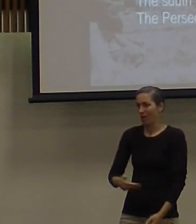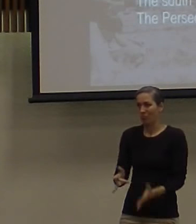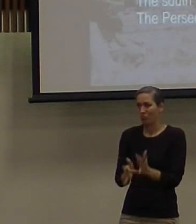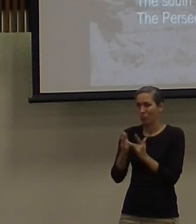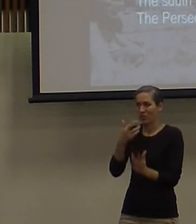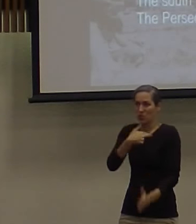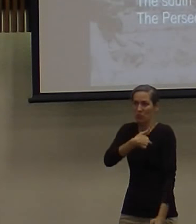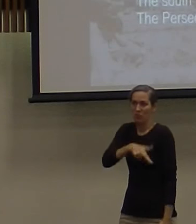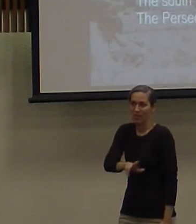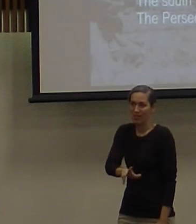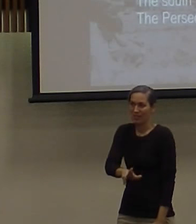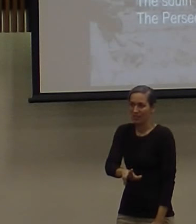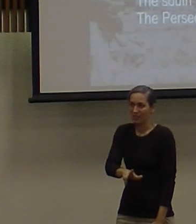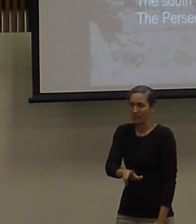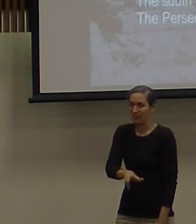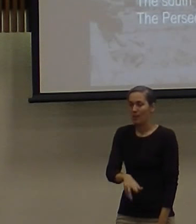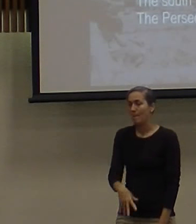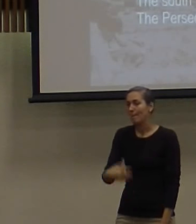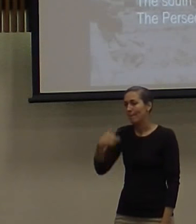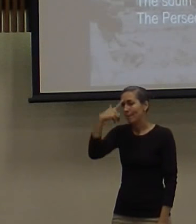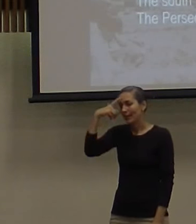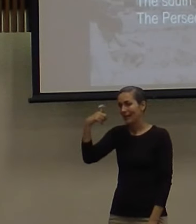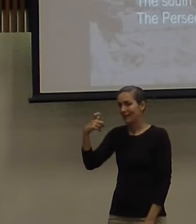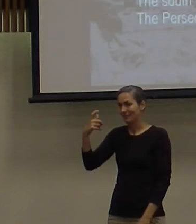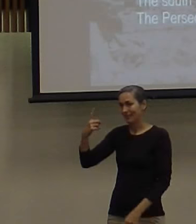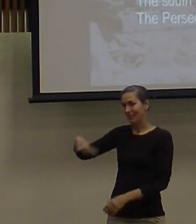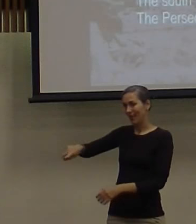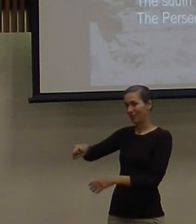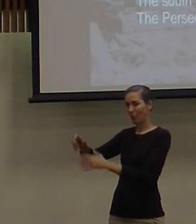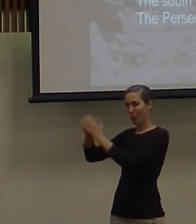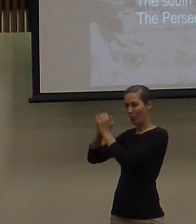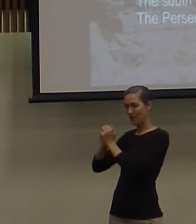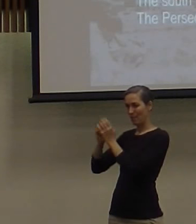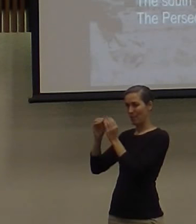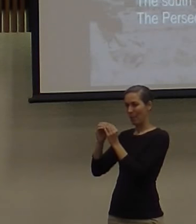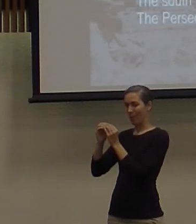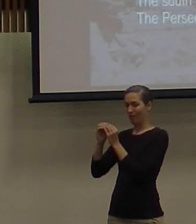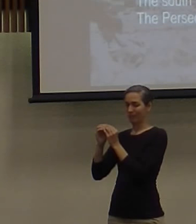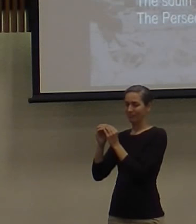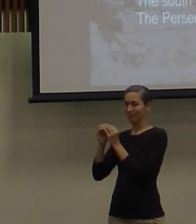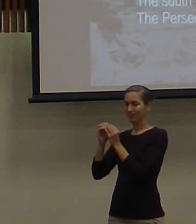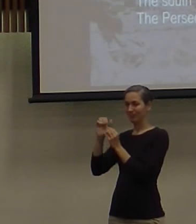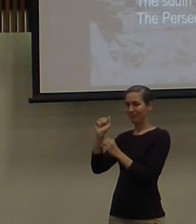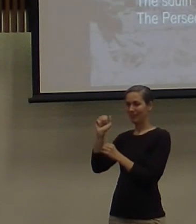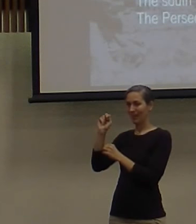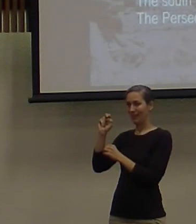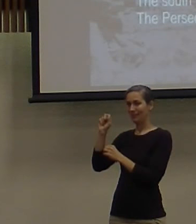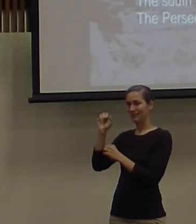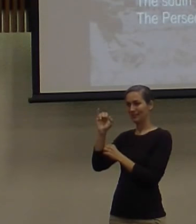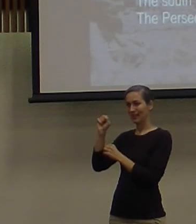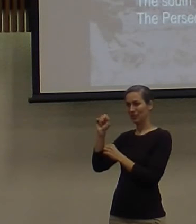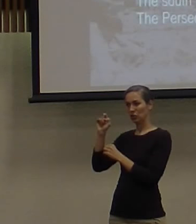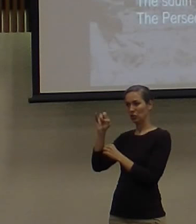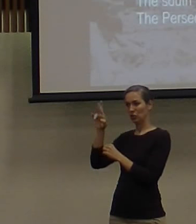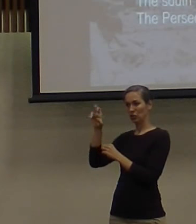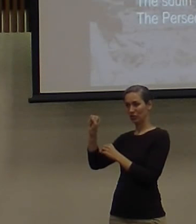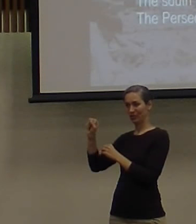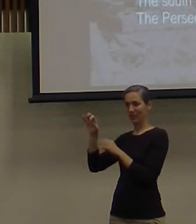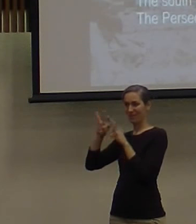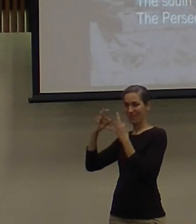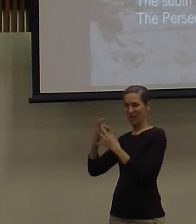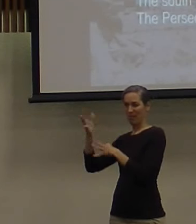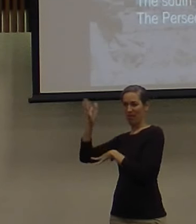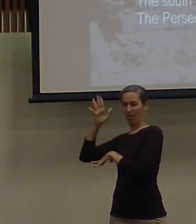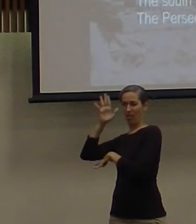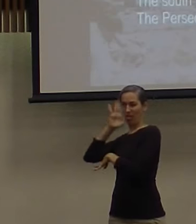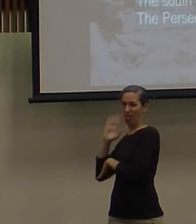they worship an ancestor and all kinds of things. So some of them renounced the faith, and other that